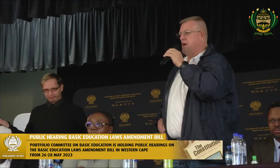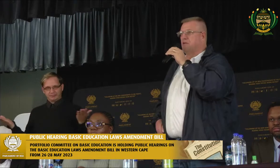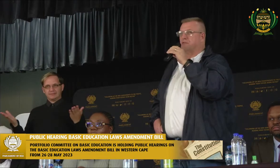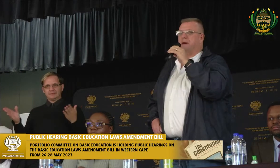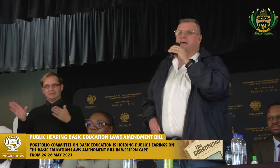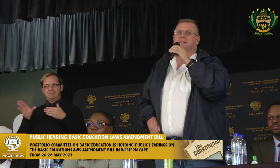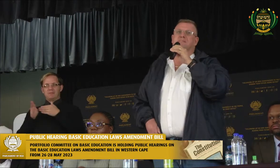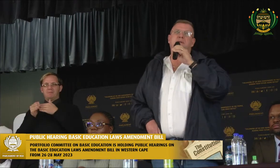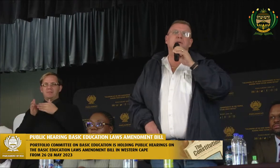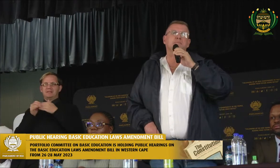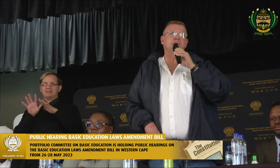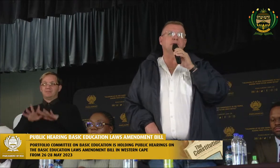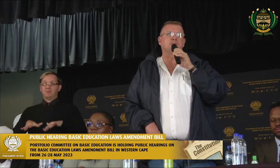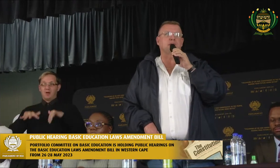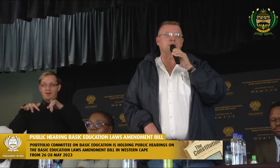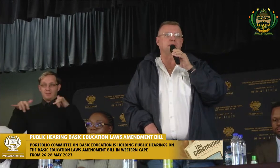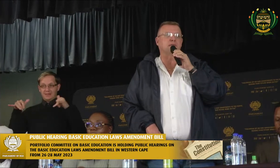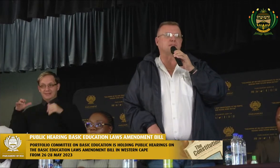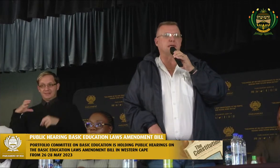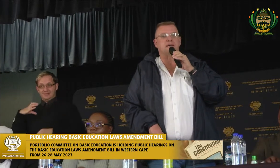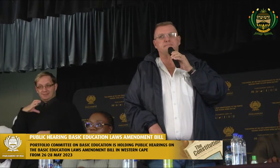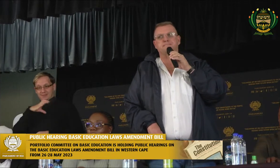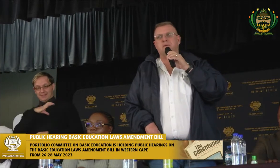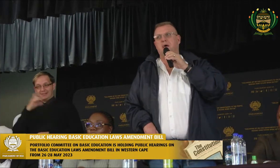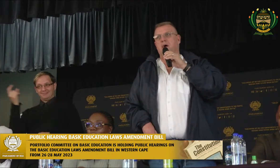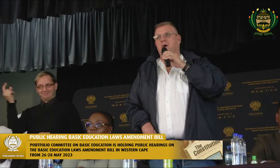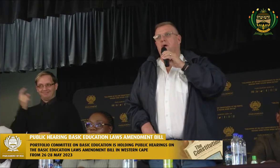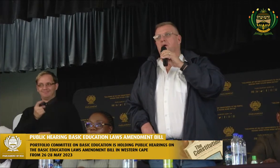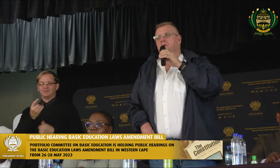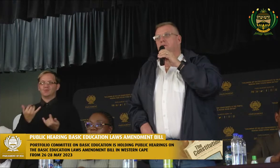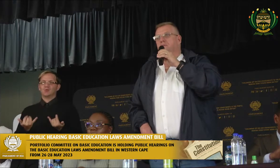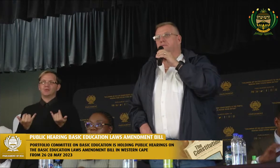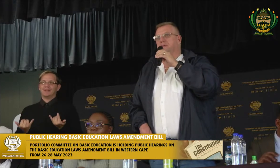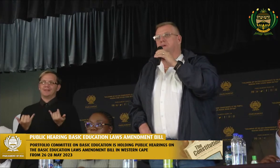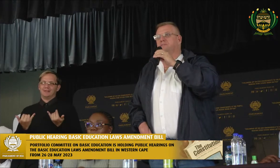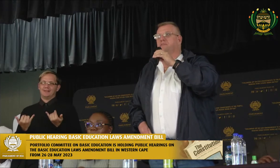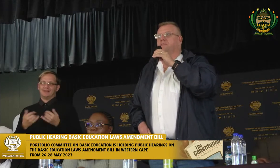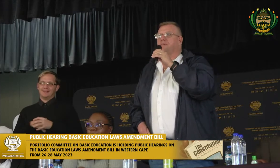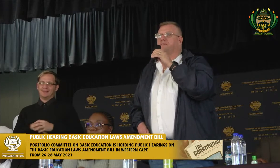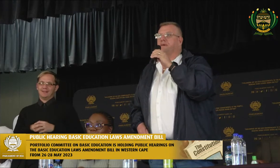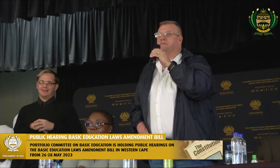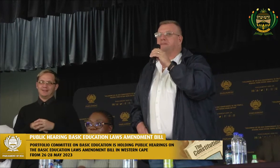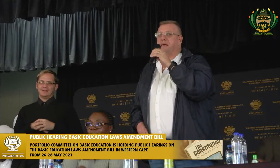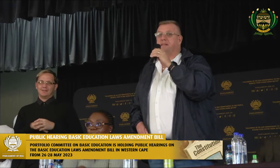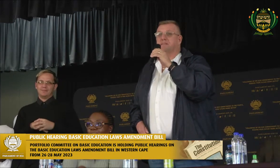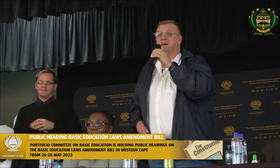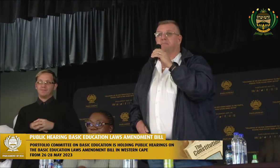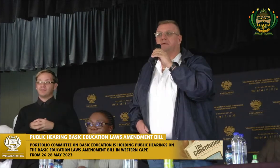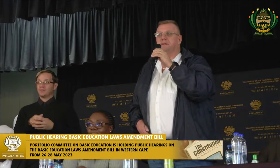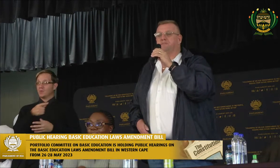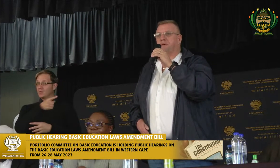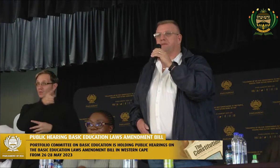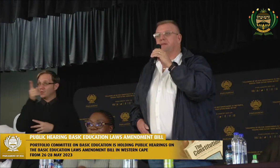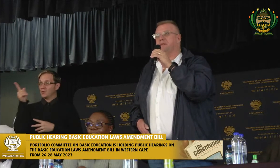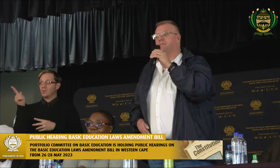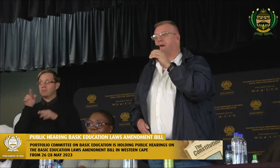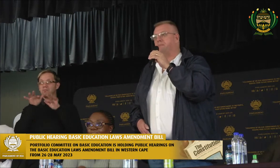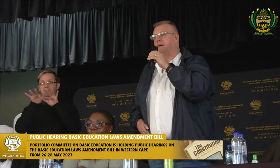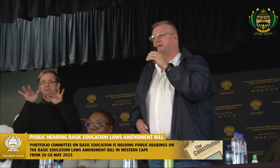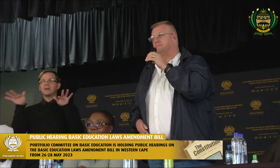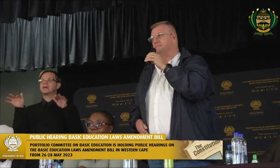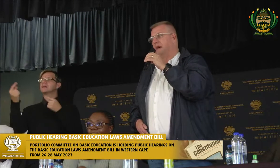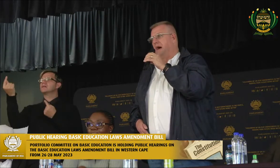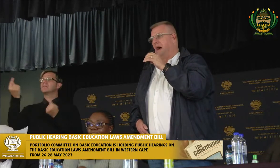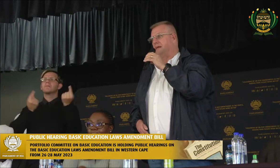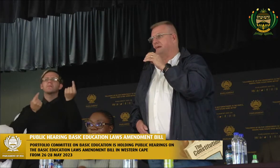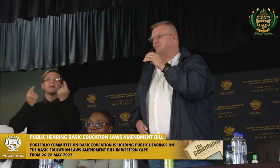officials, for making the time to come here today. For those of you that have taken the time, especially the